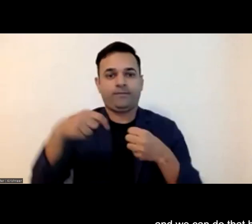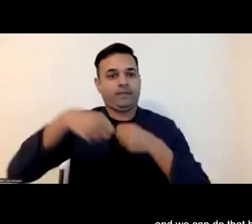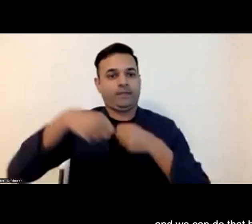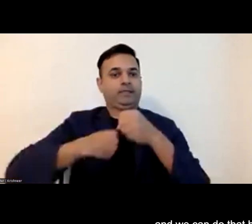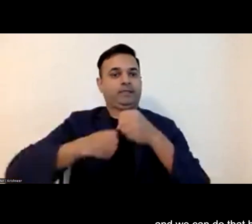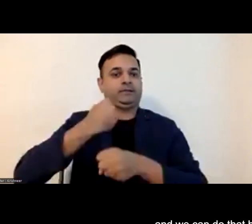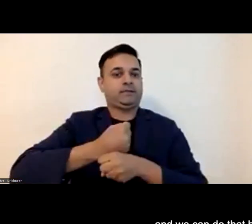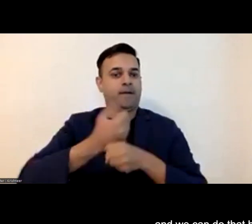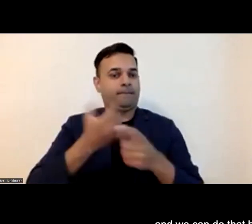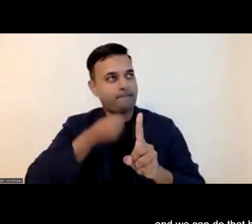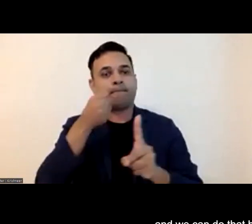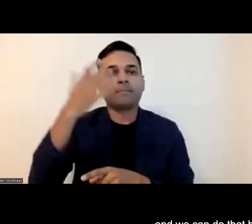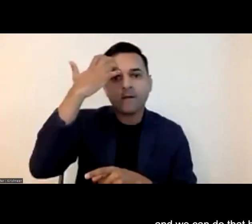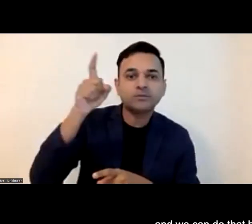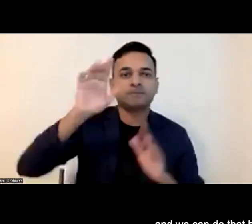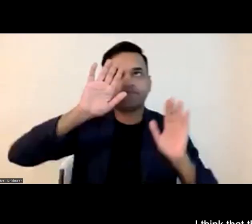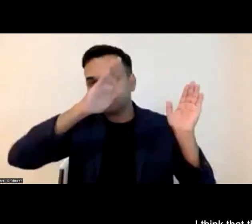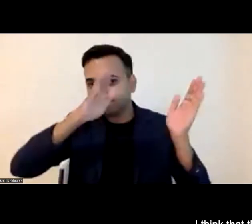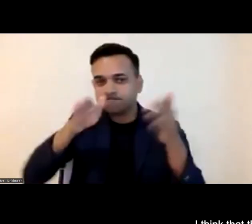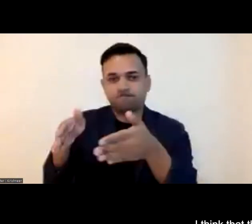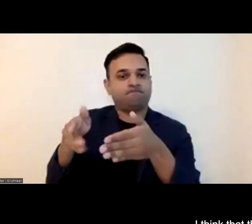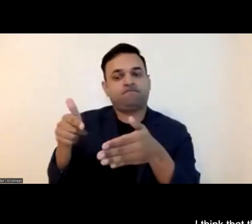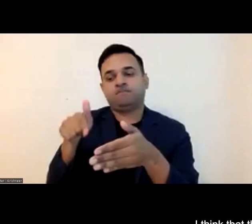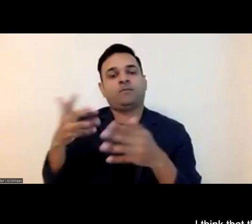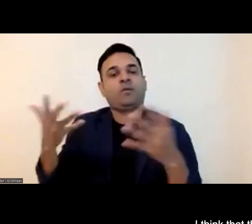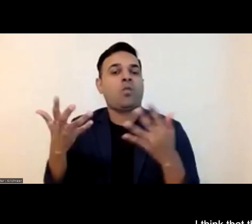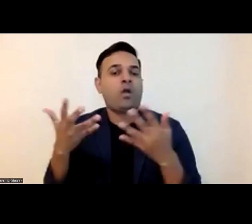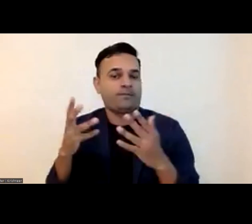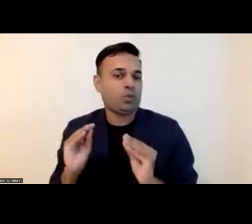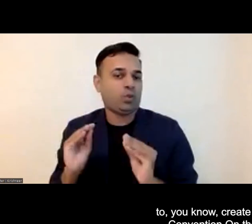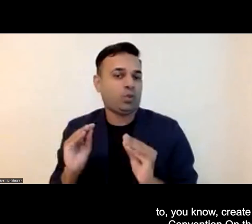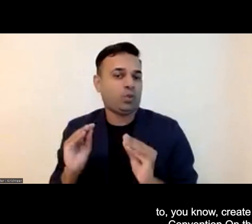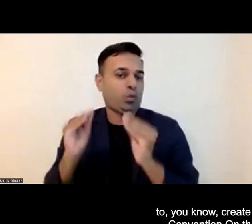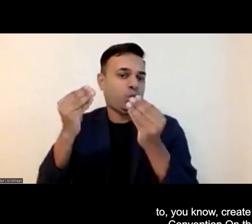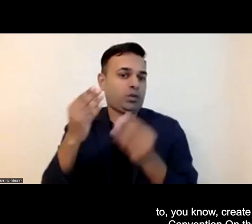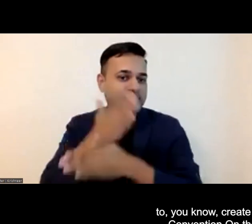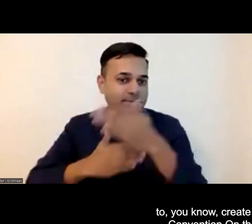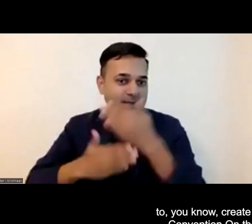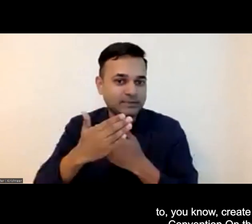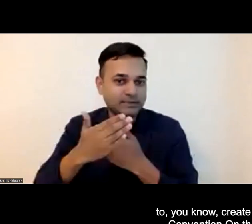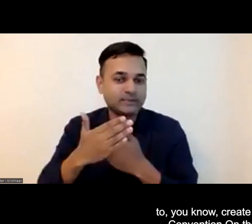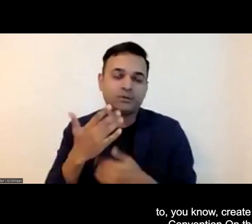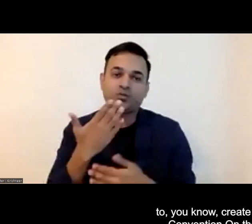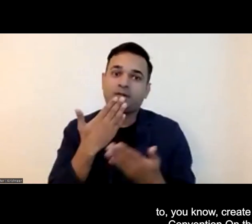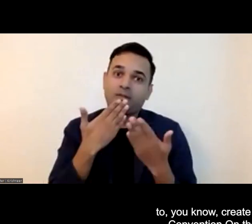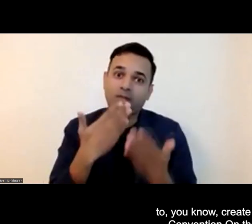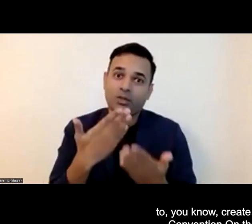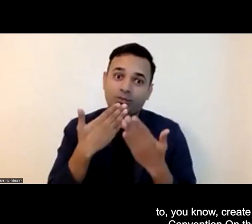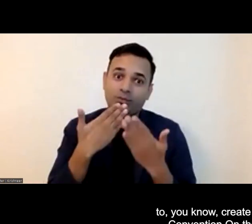and we can do that by creating awareness. I think that there is a need to, you know, create awareness on